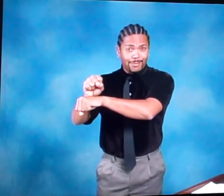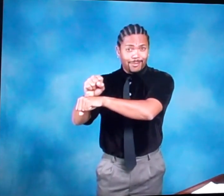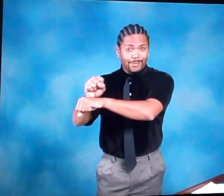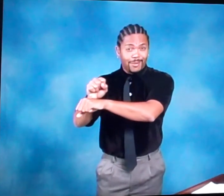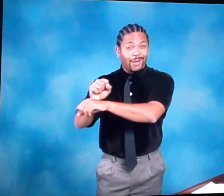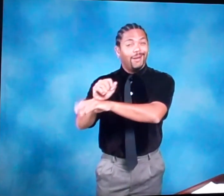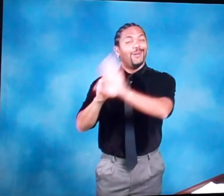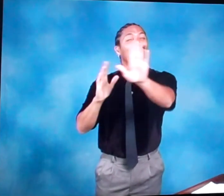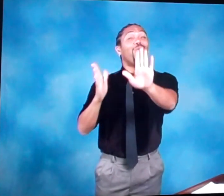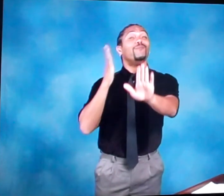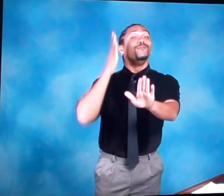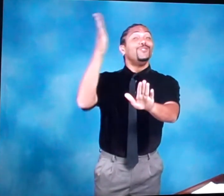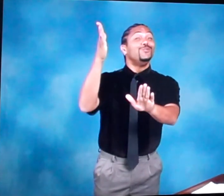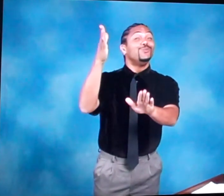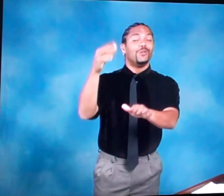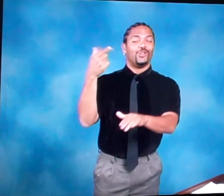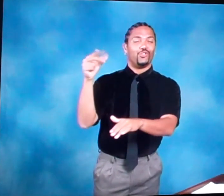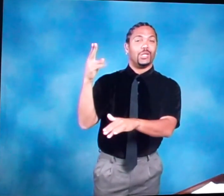and you're getting ready for your future career,